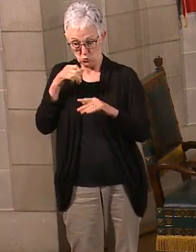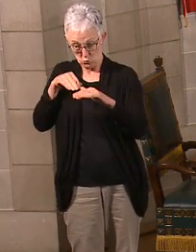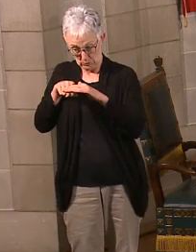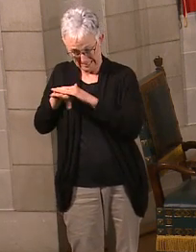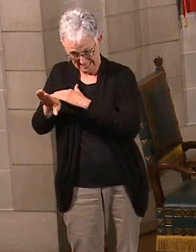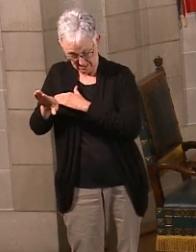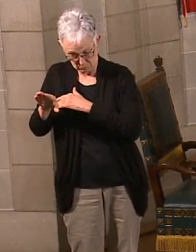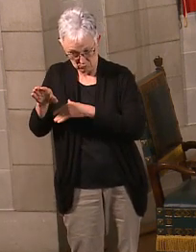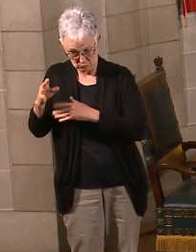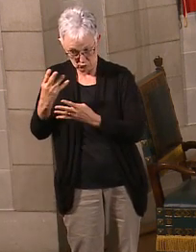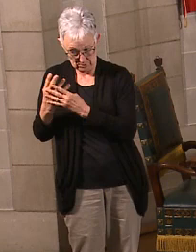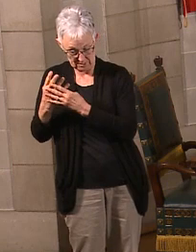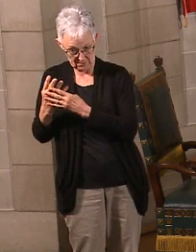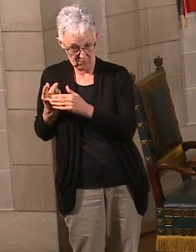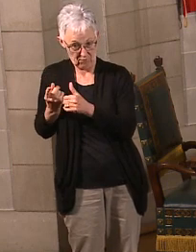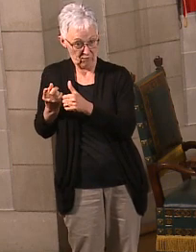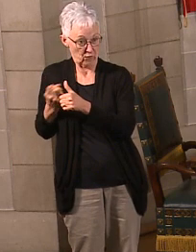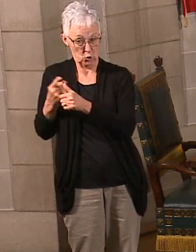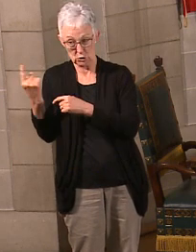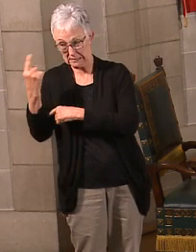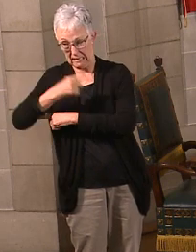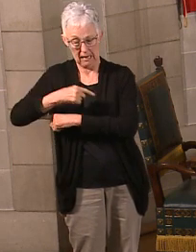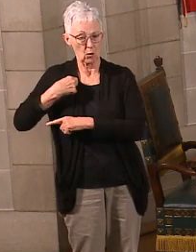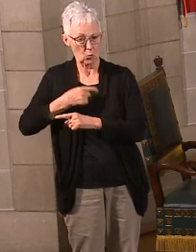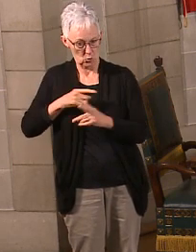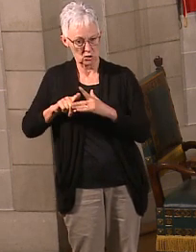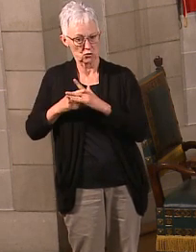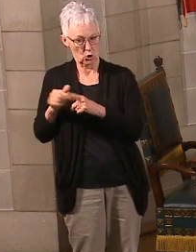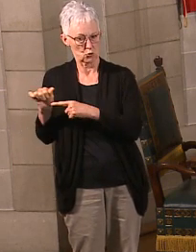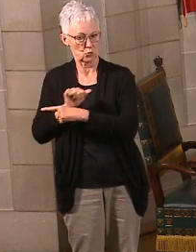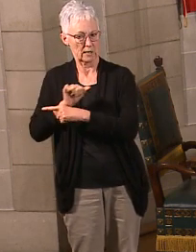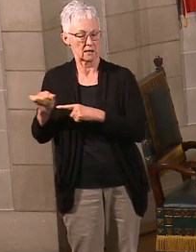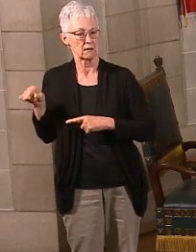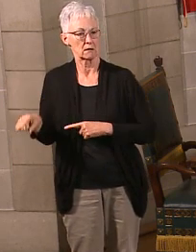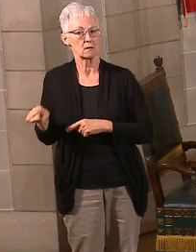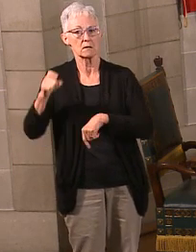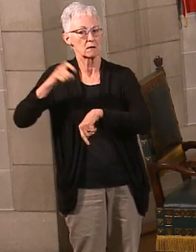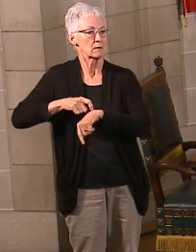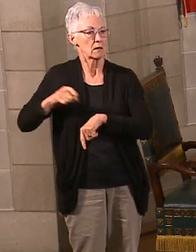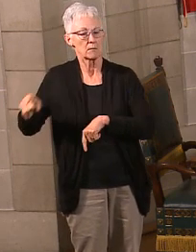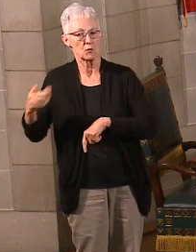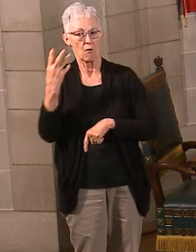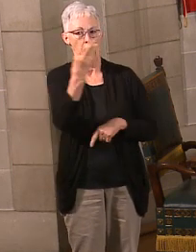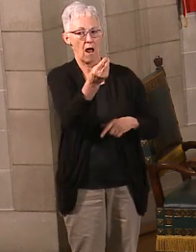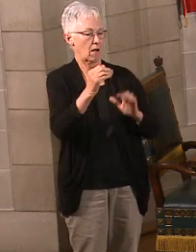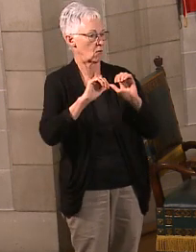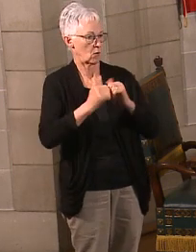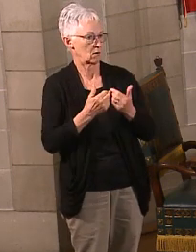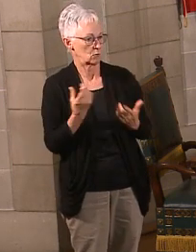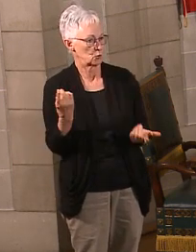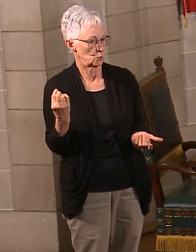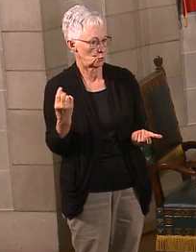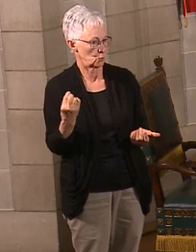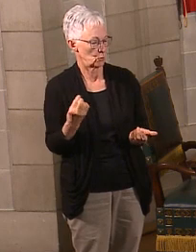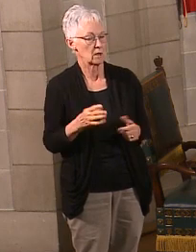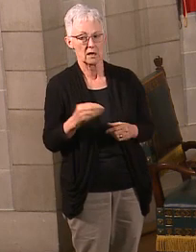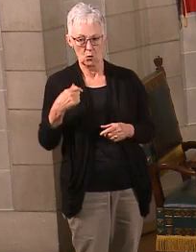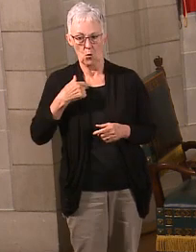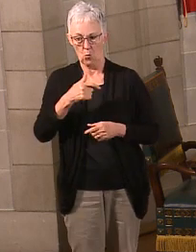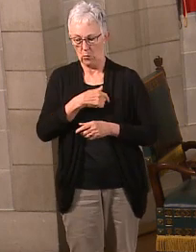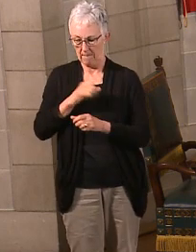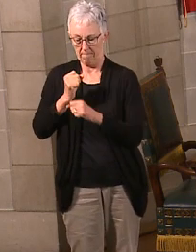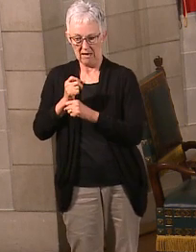for a successful return to the community. We now provide 30 days of prescribed medication to everyone that's releasing and